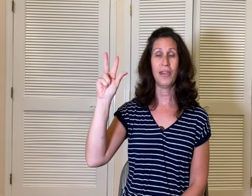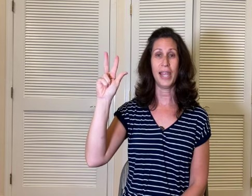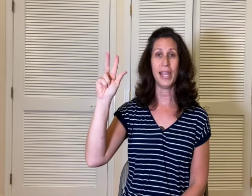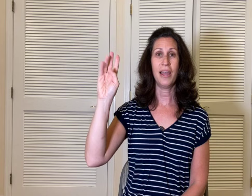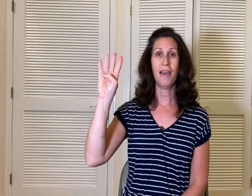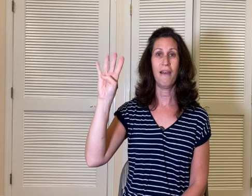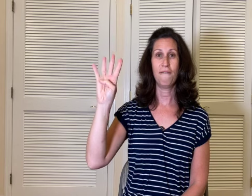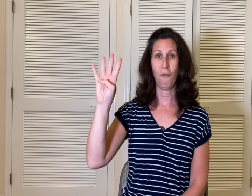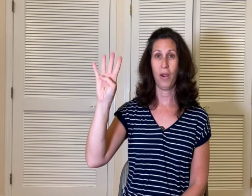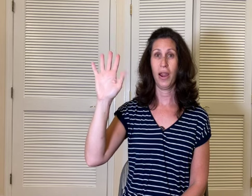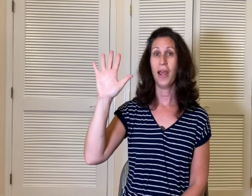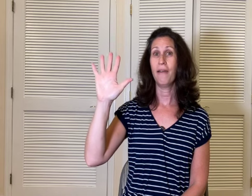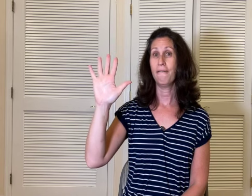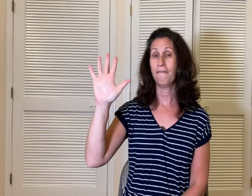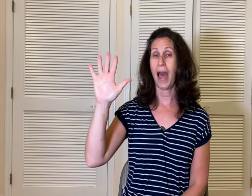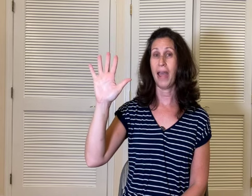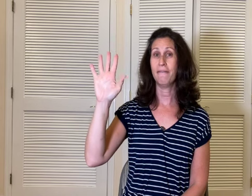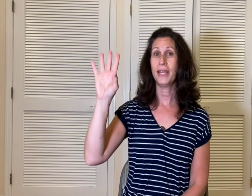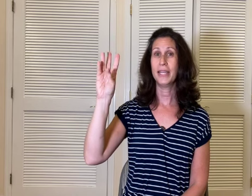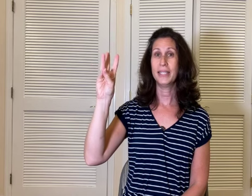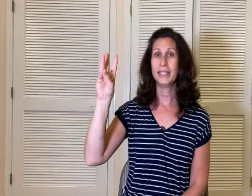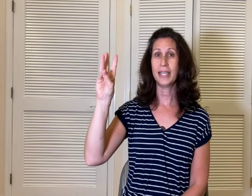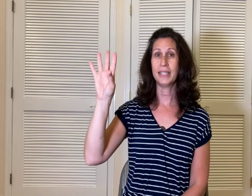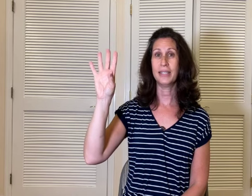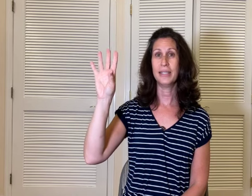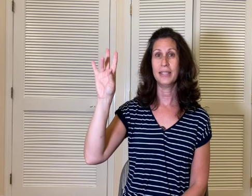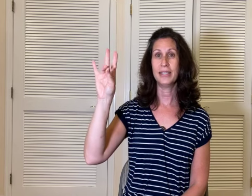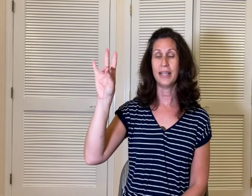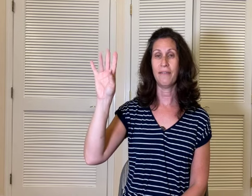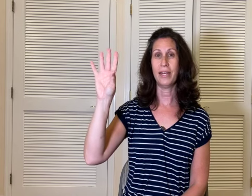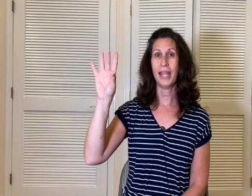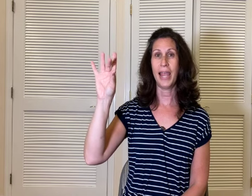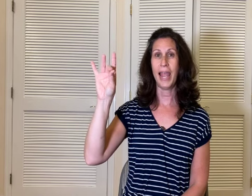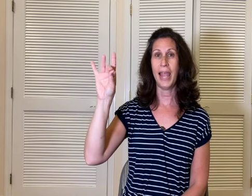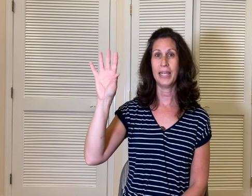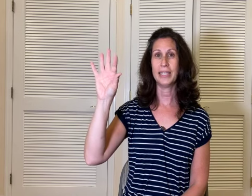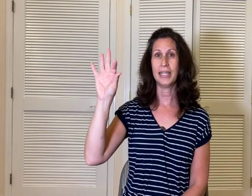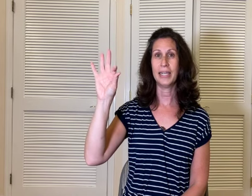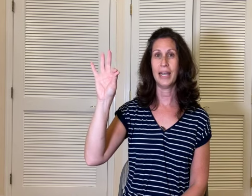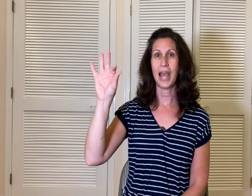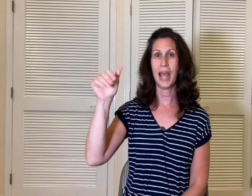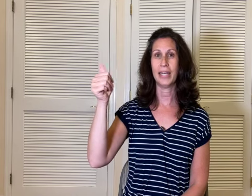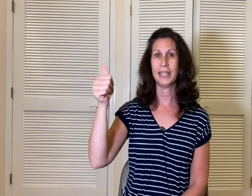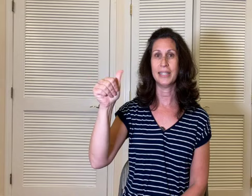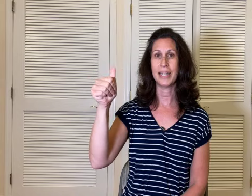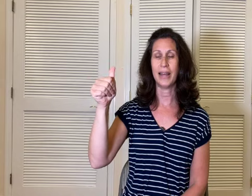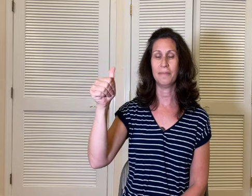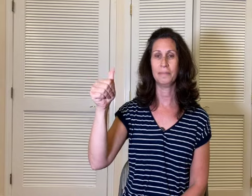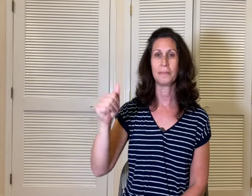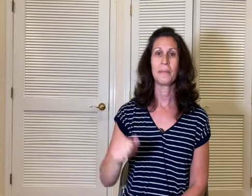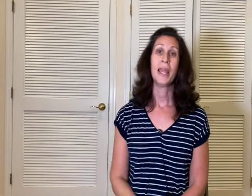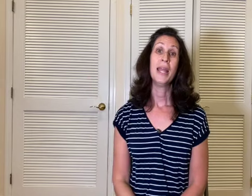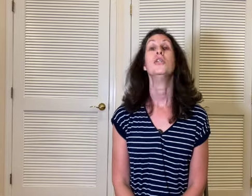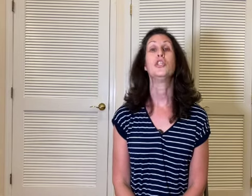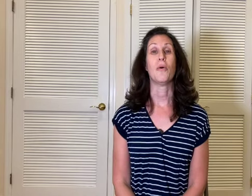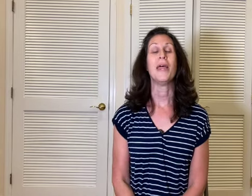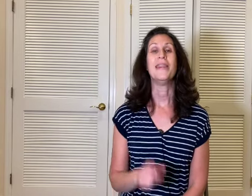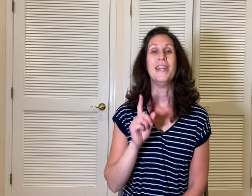3, 4, 5, 6, 7, 8, 9, 10. So the